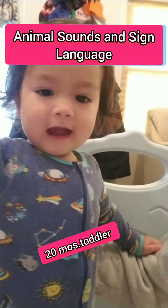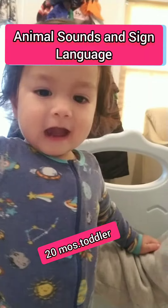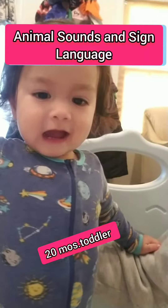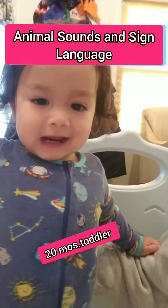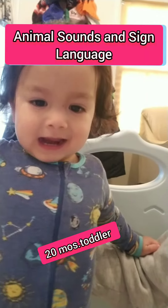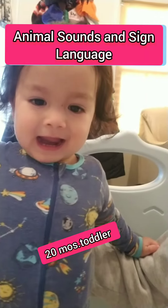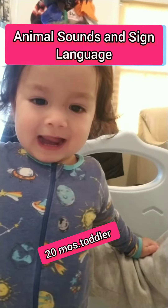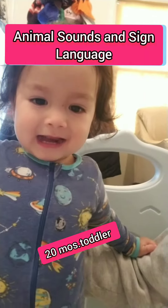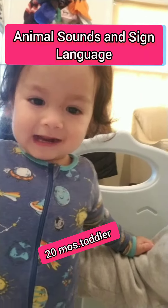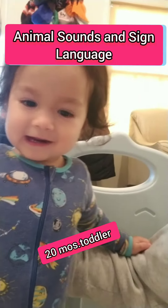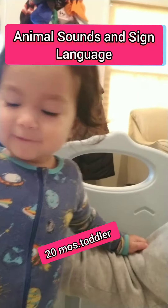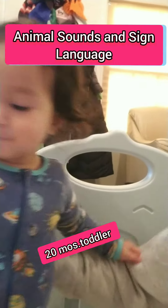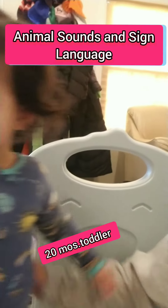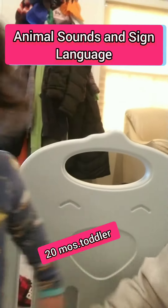like this up